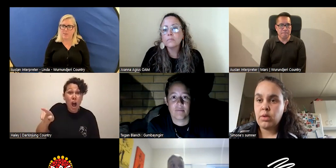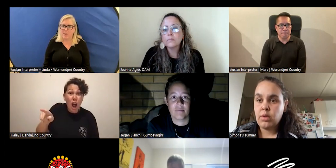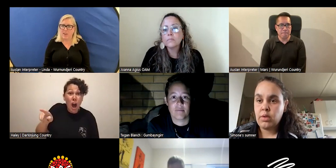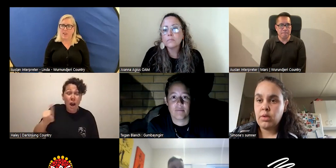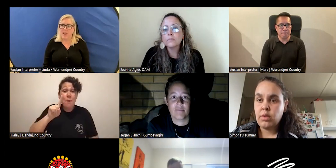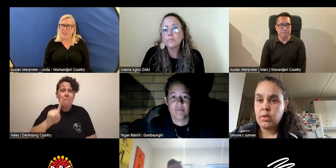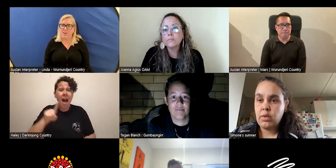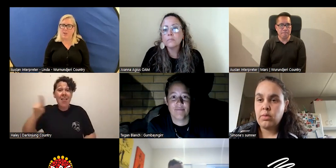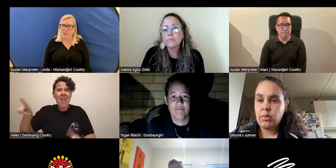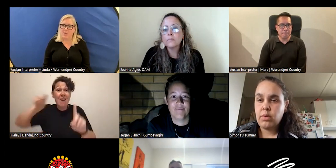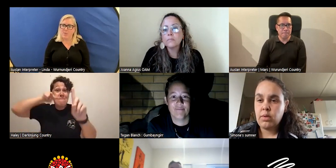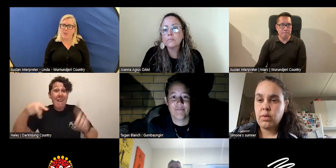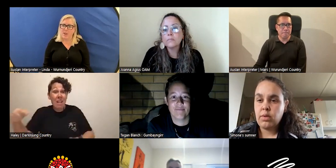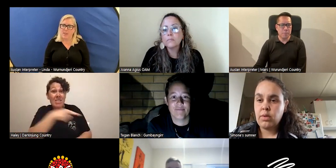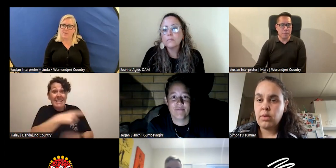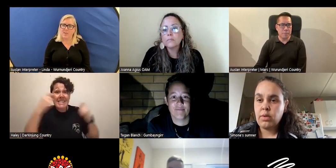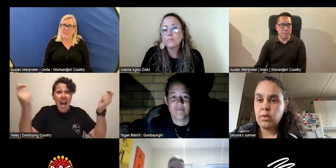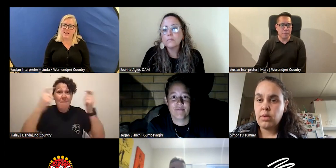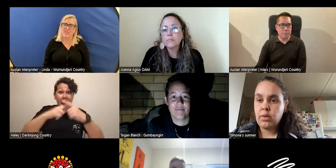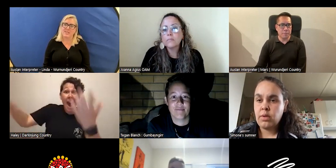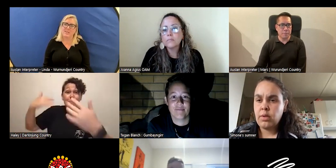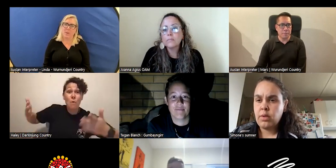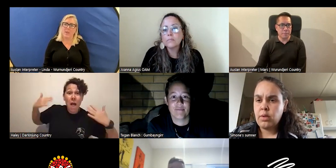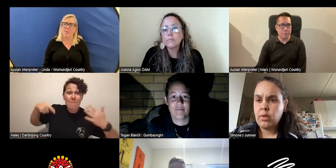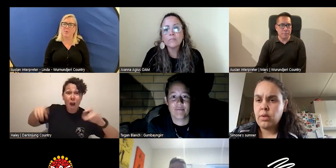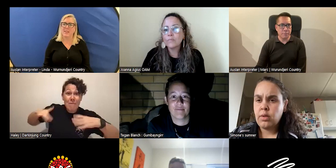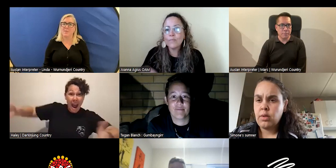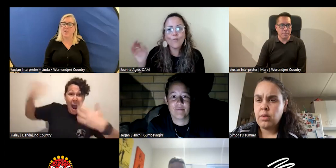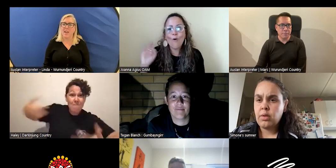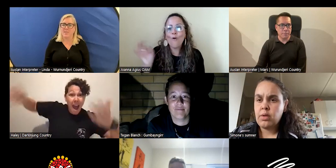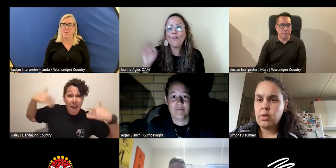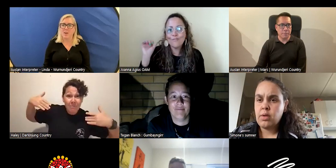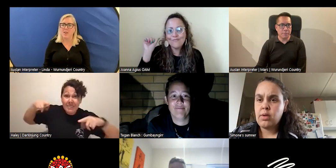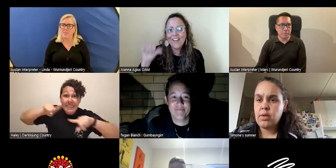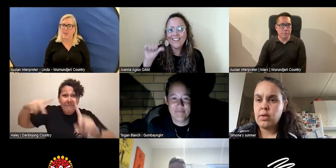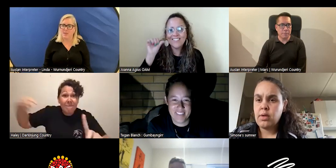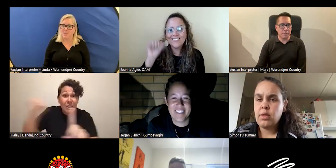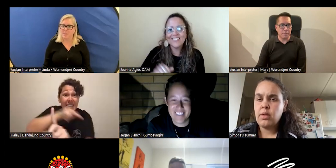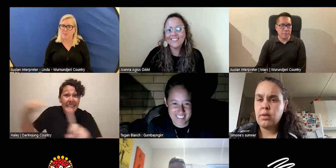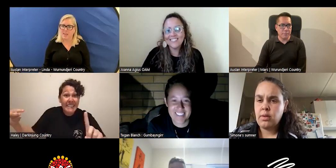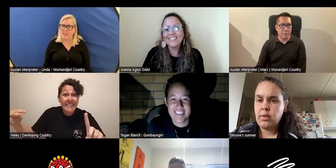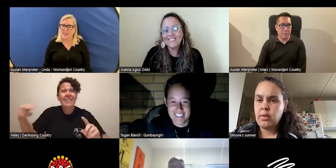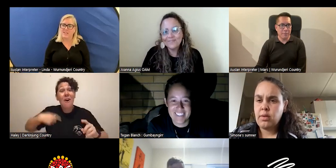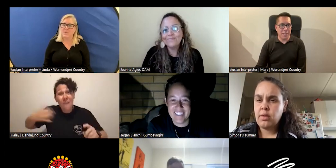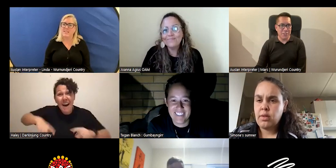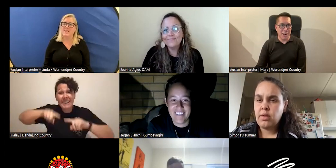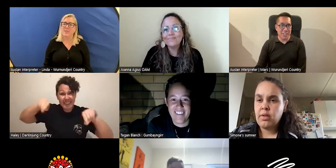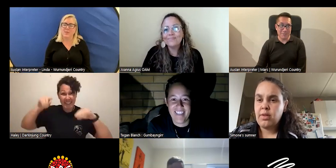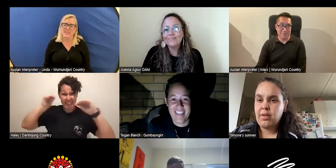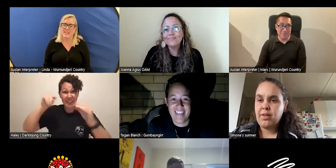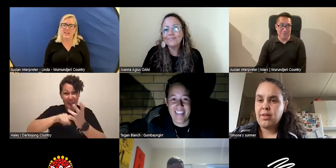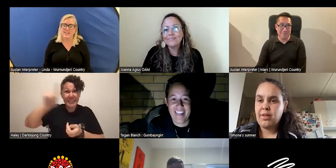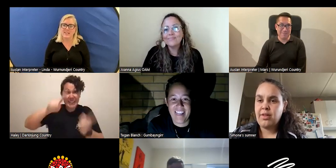narrative. We know that First Nations people lit a fire to welcome them. So That's